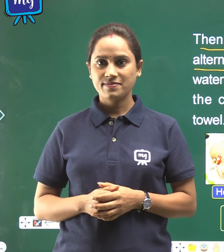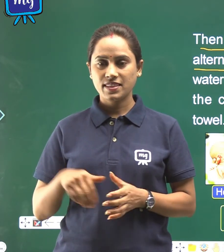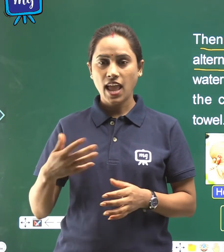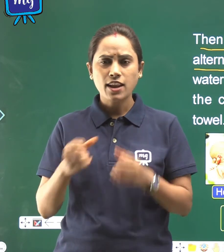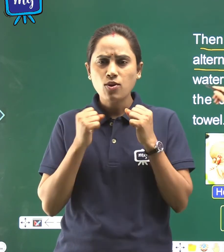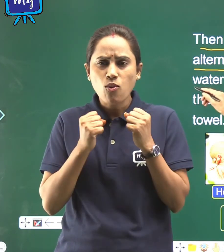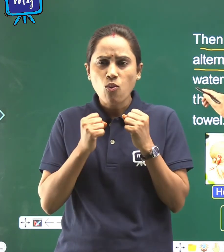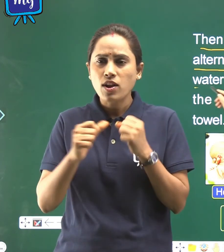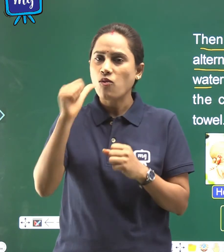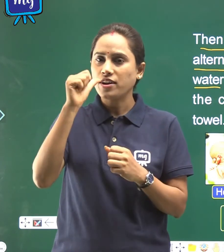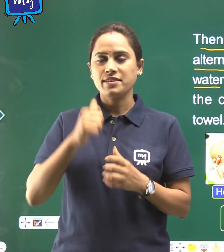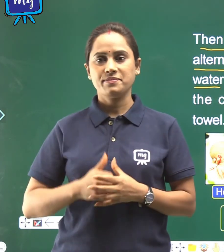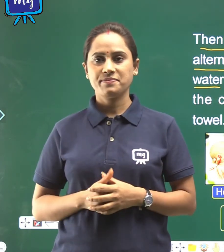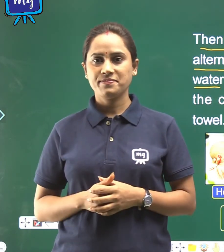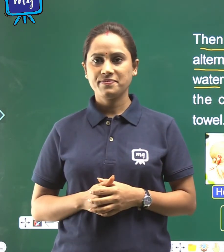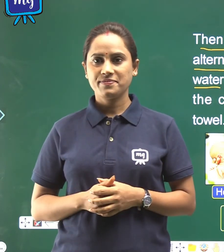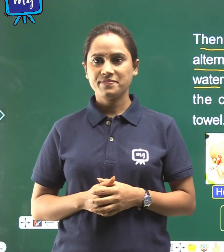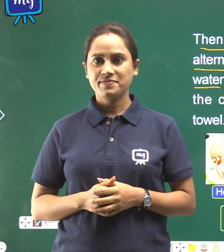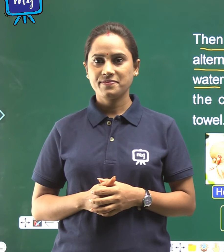and cold water.